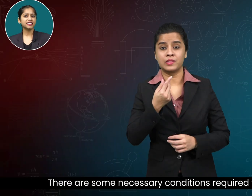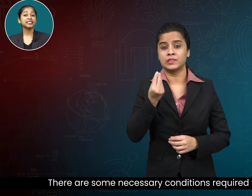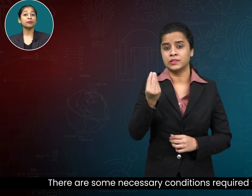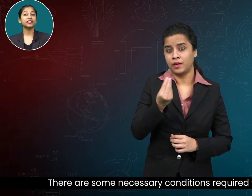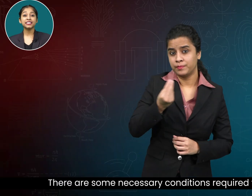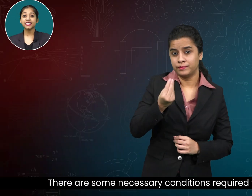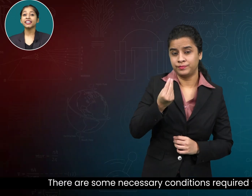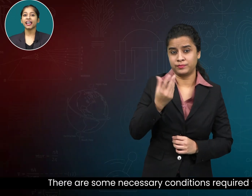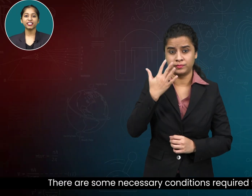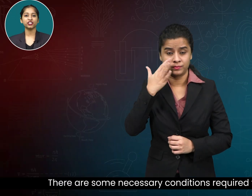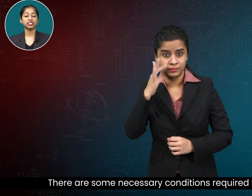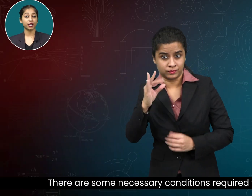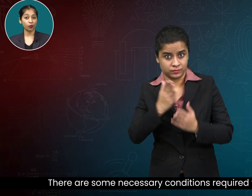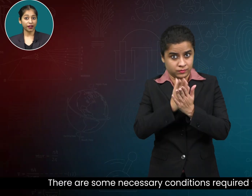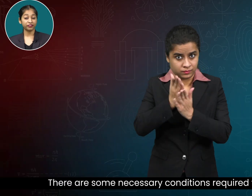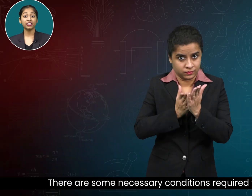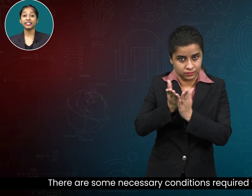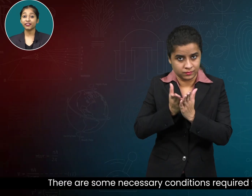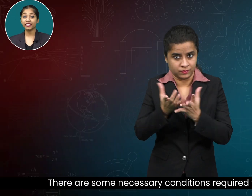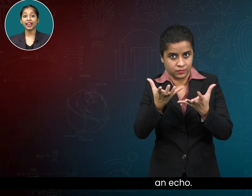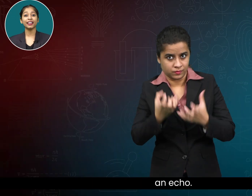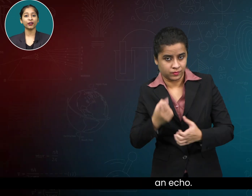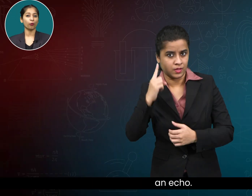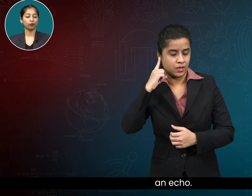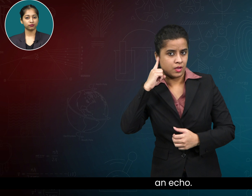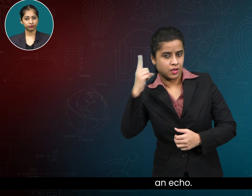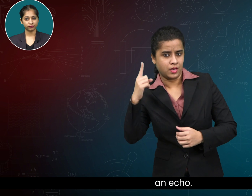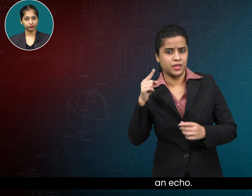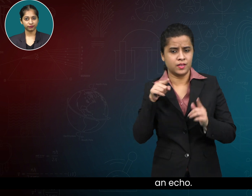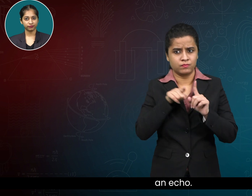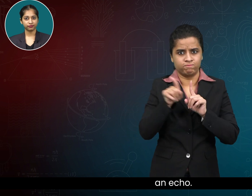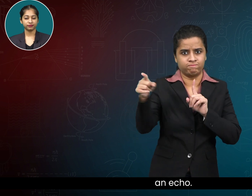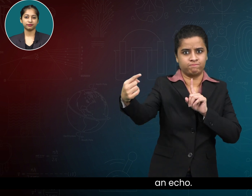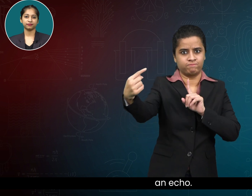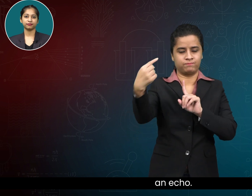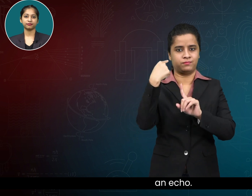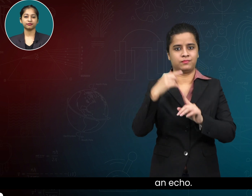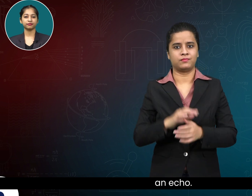There are some necessary conditions required for hearing an echo.